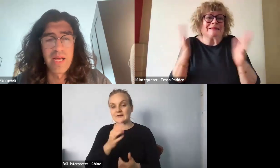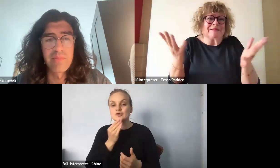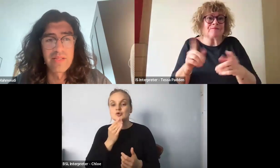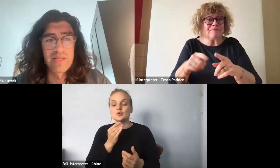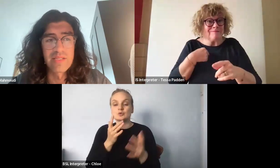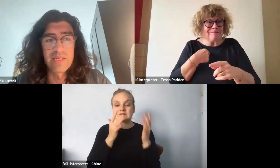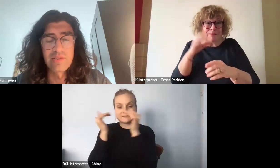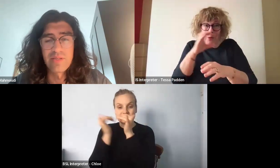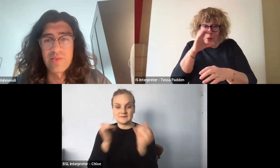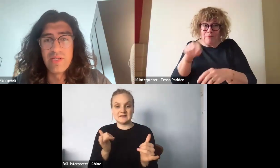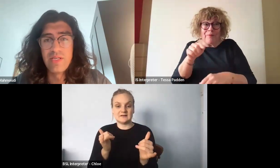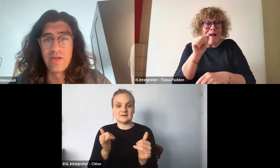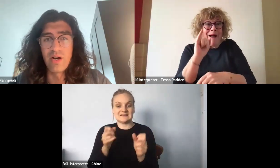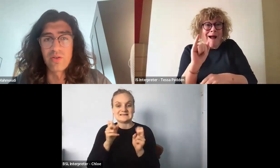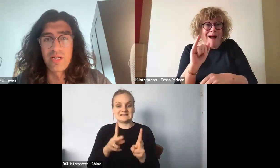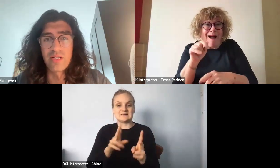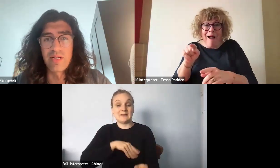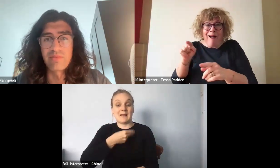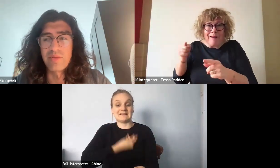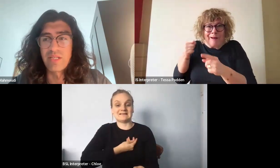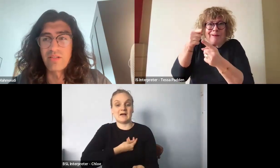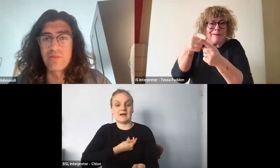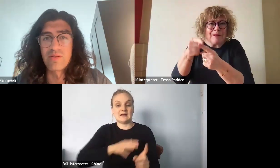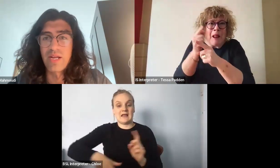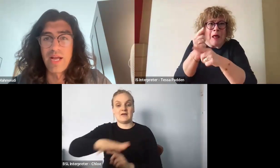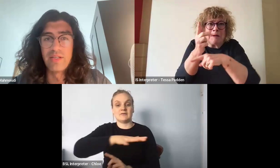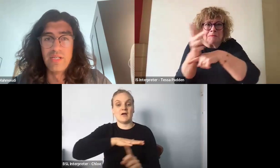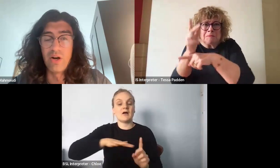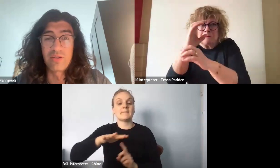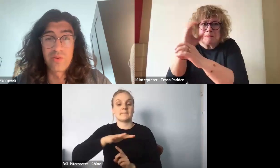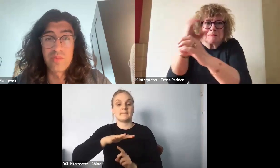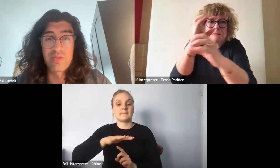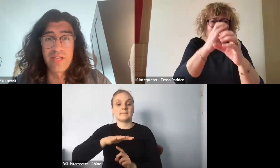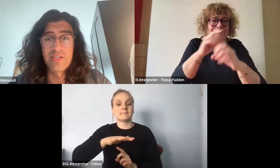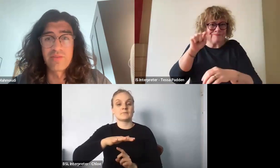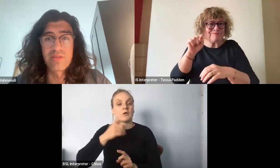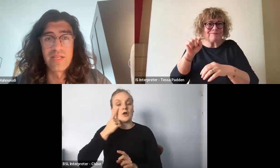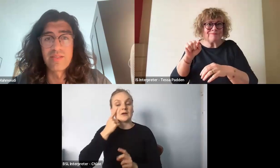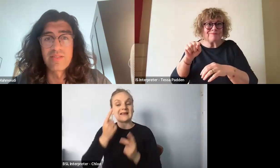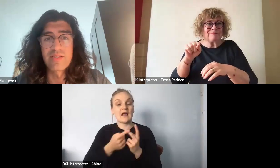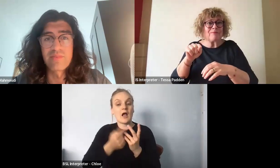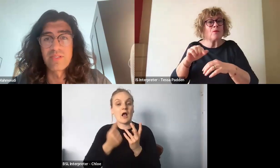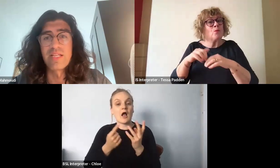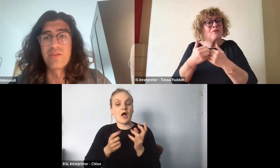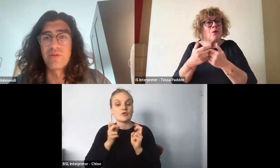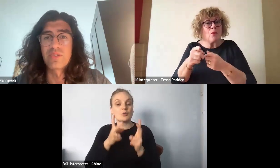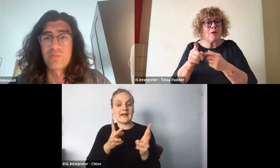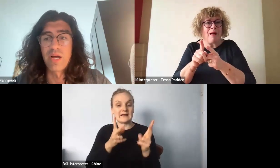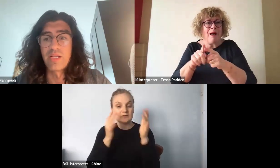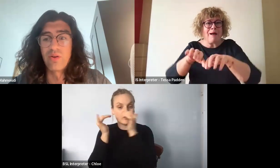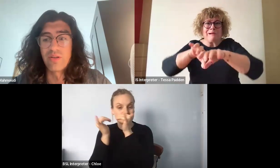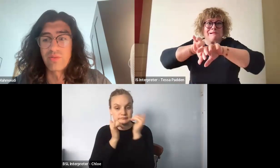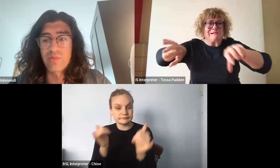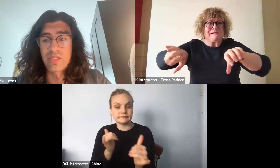the occupied Palestinian territories. Ordinarily, my remit includes looking at other forms of AI-driven surveillance systems and their